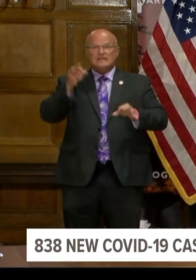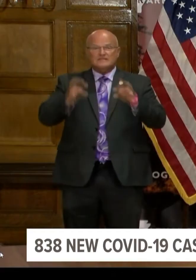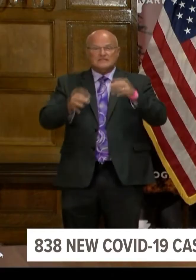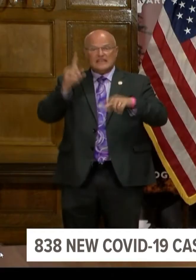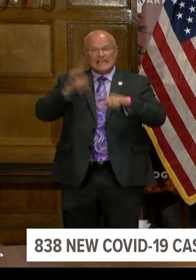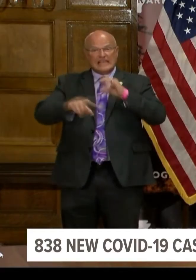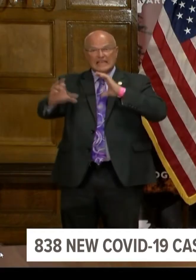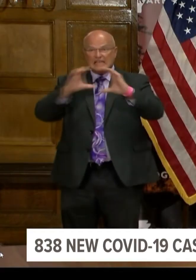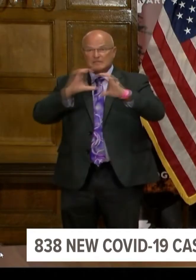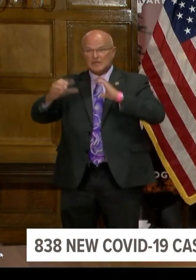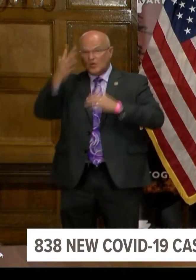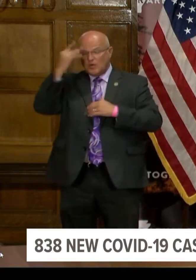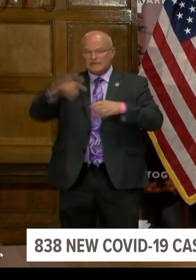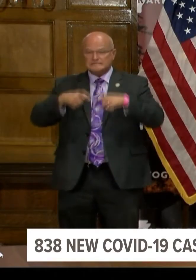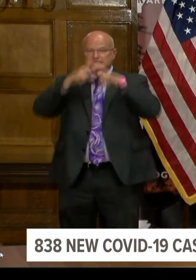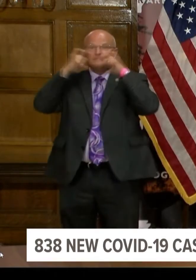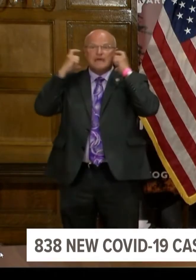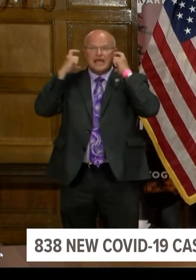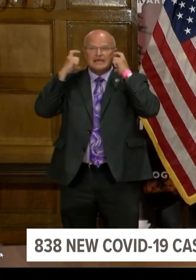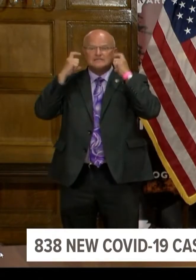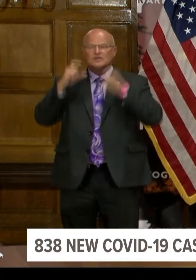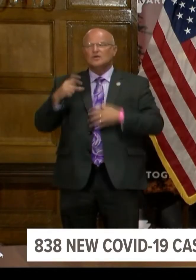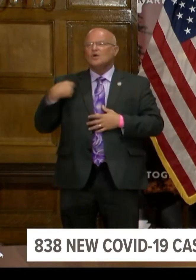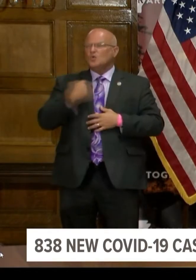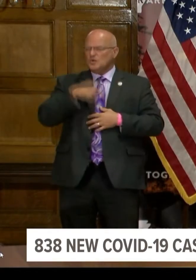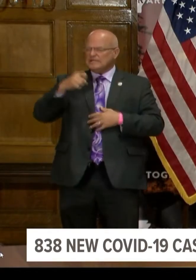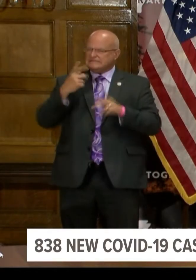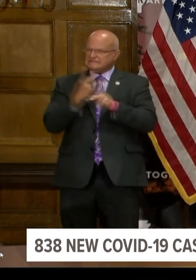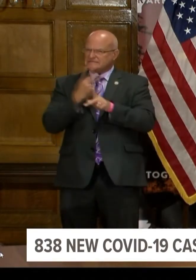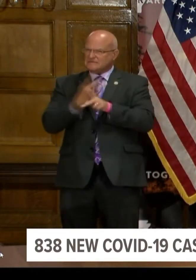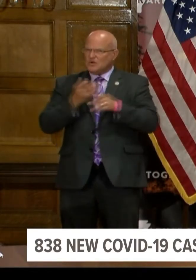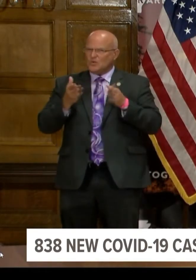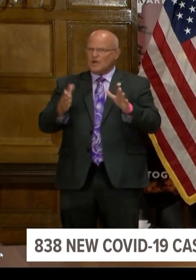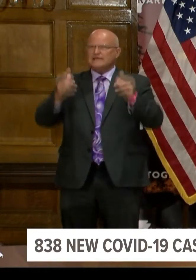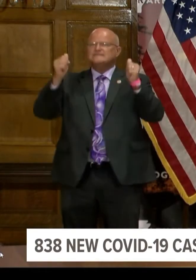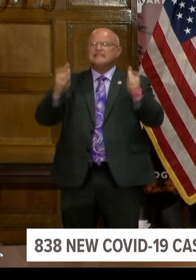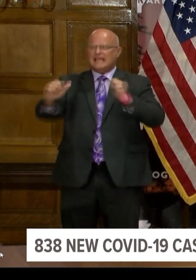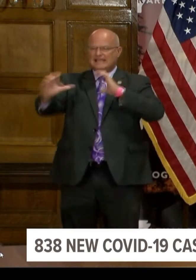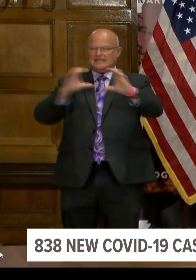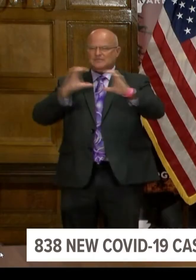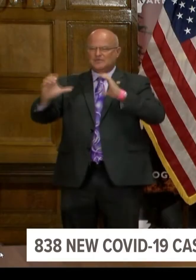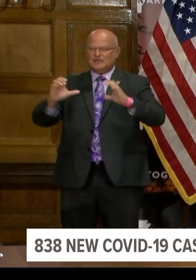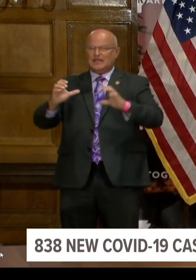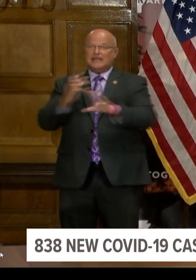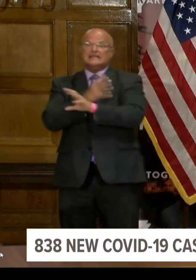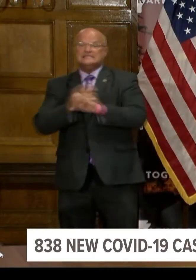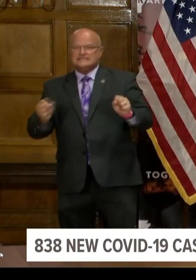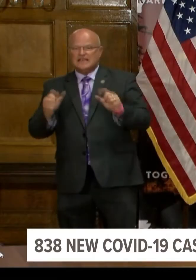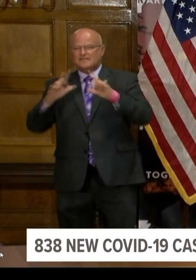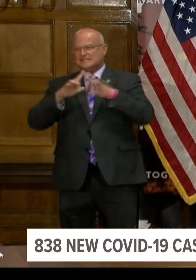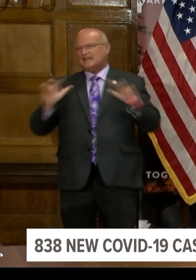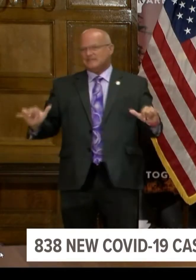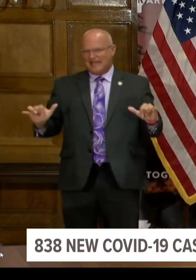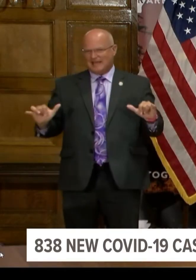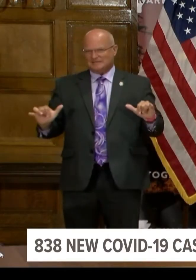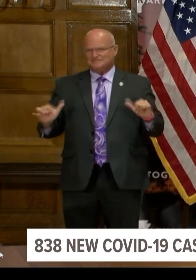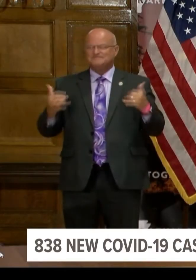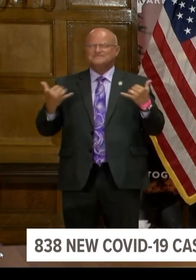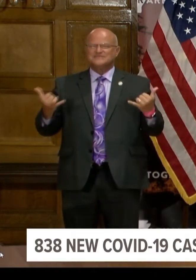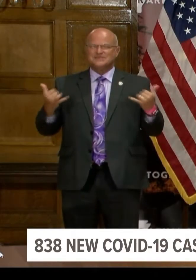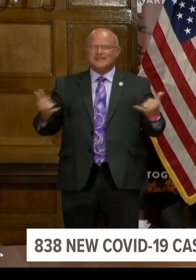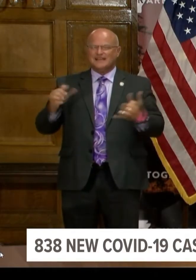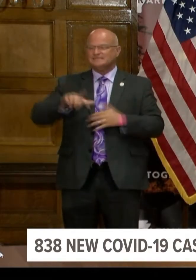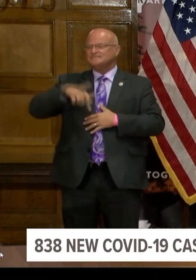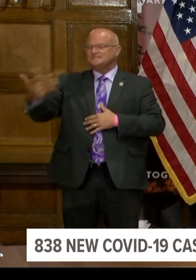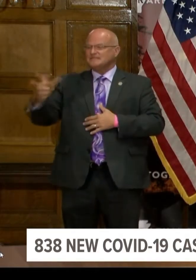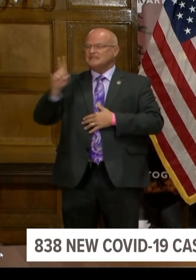communicate because of the mask, we need to figure out some ways that we can do that and be safe at the same time. With that, Dr. Romero,